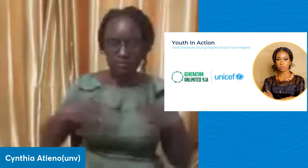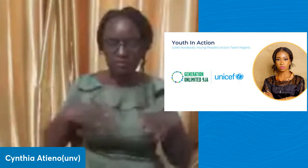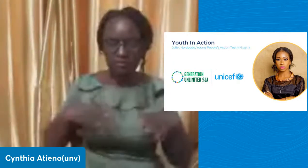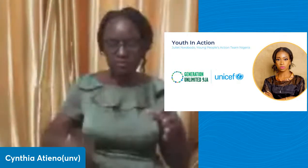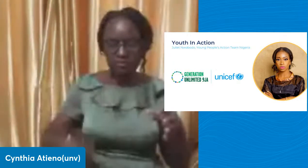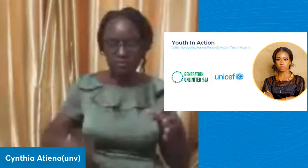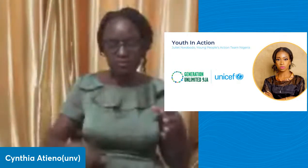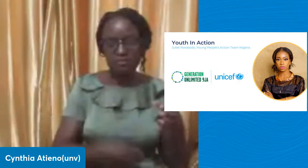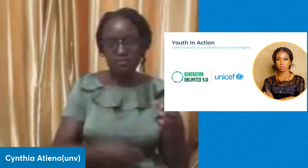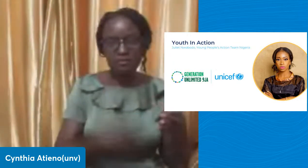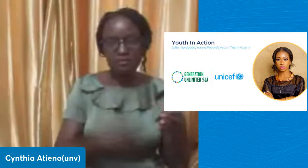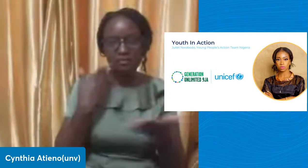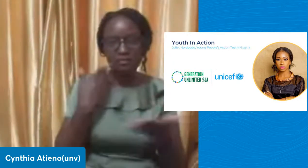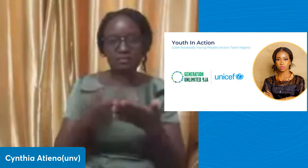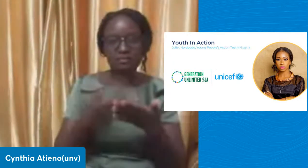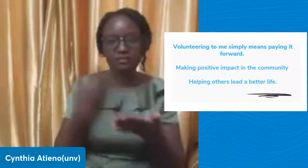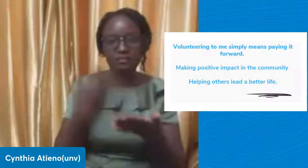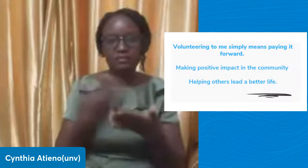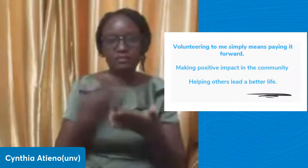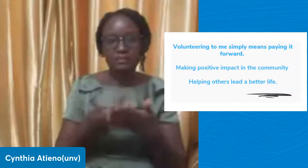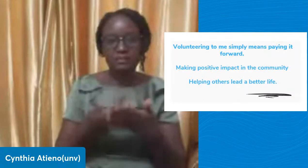Thank you so much.